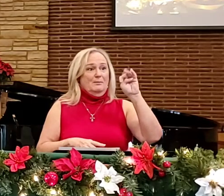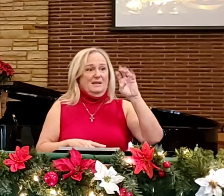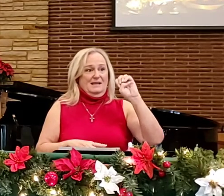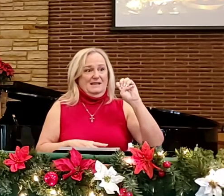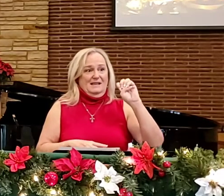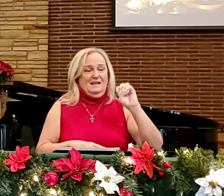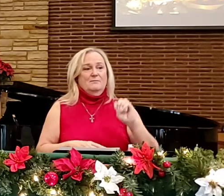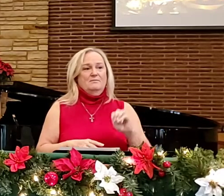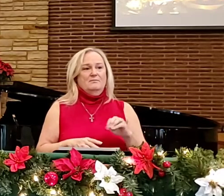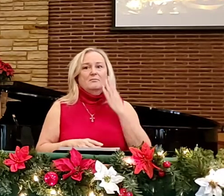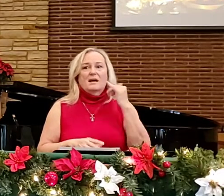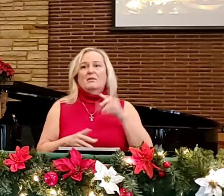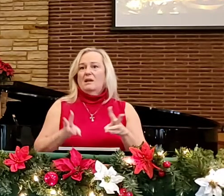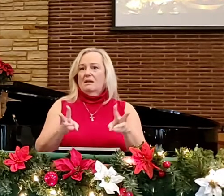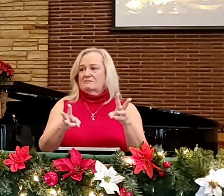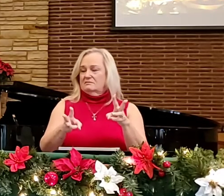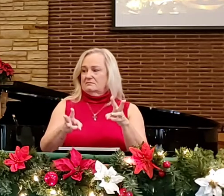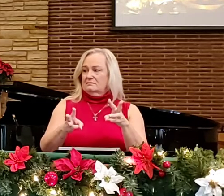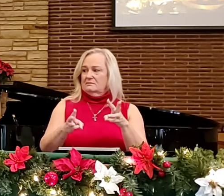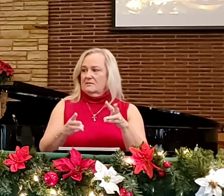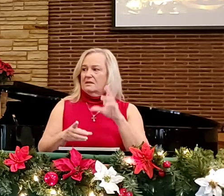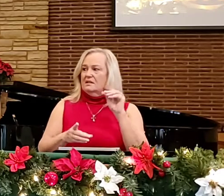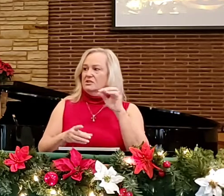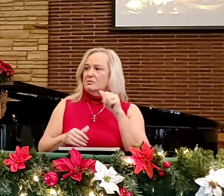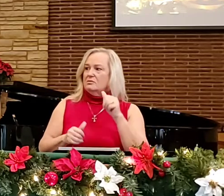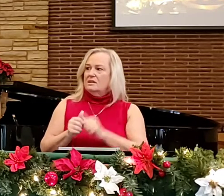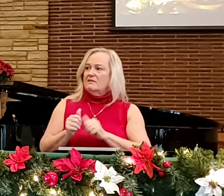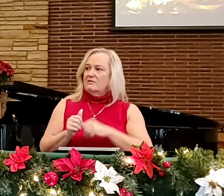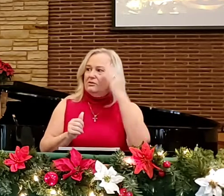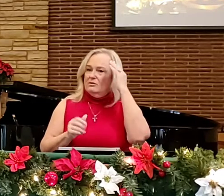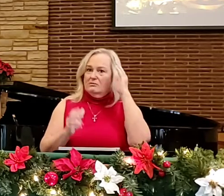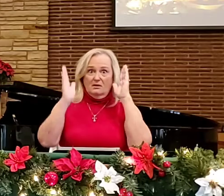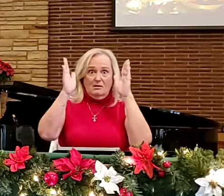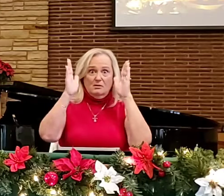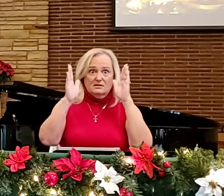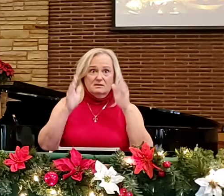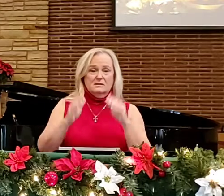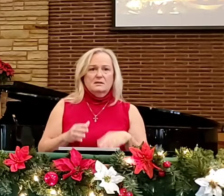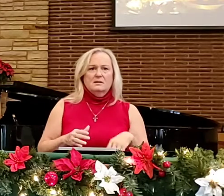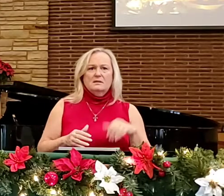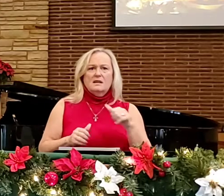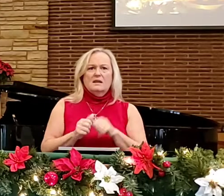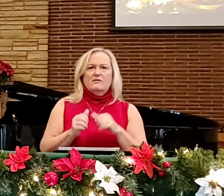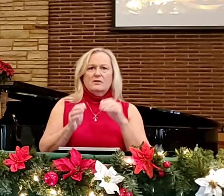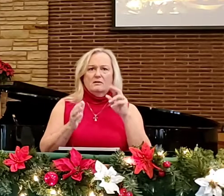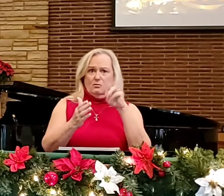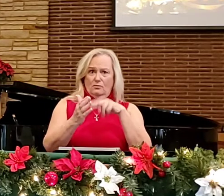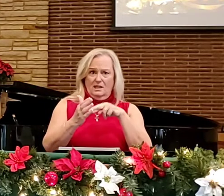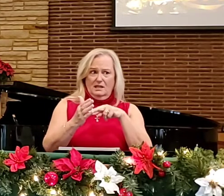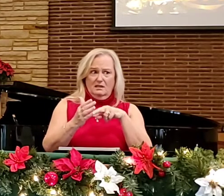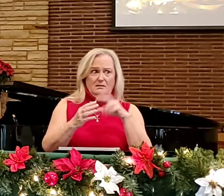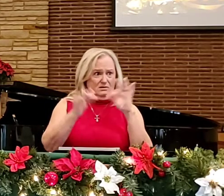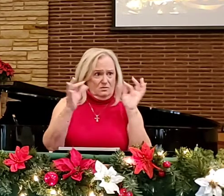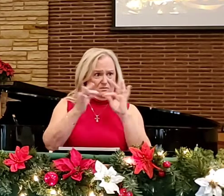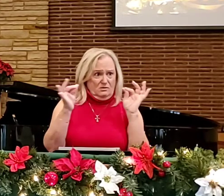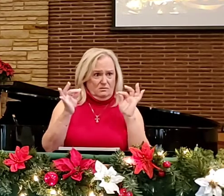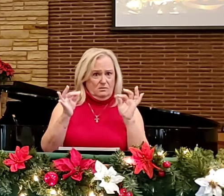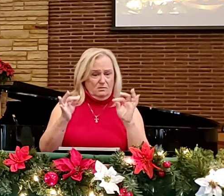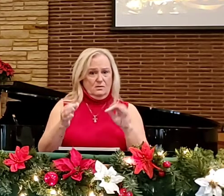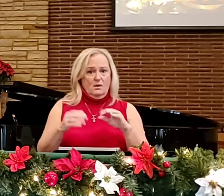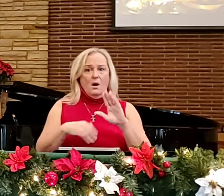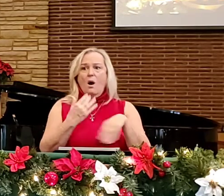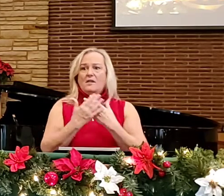And oh, by the way, did you ever notice, did you ever really read the scriptures,